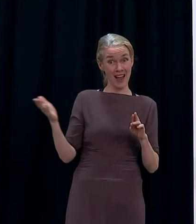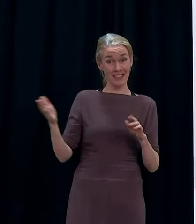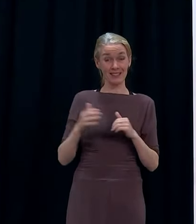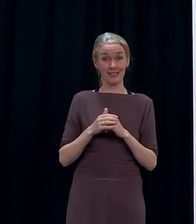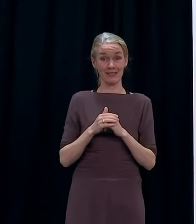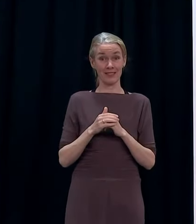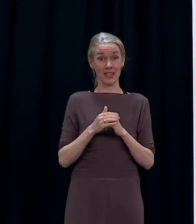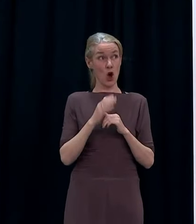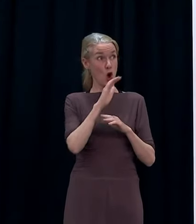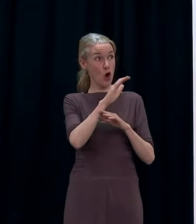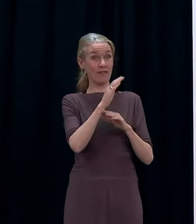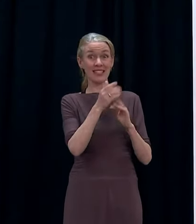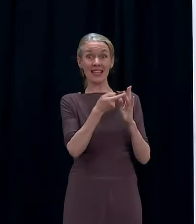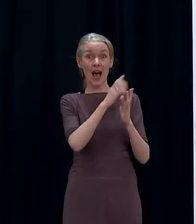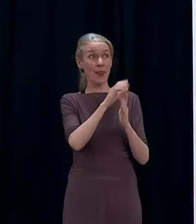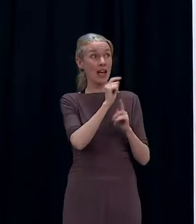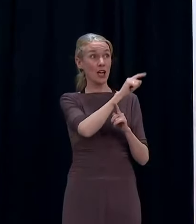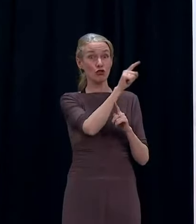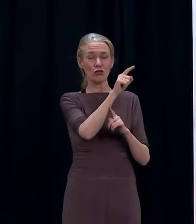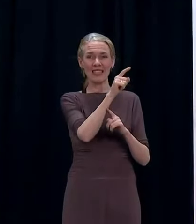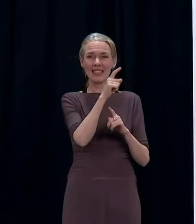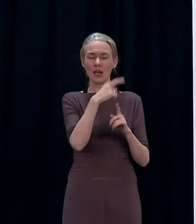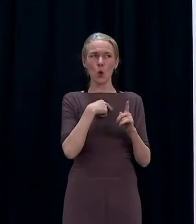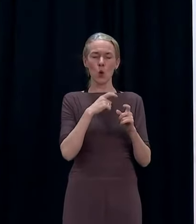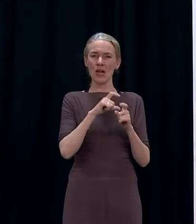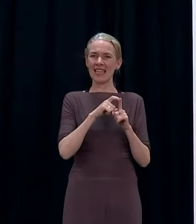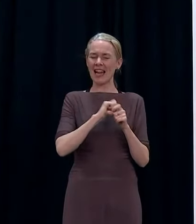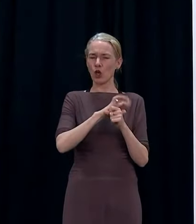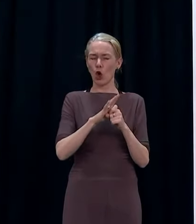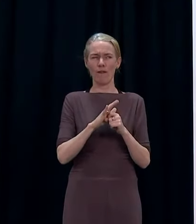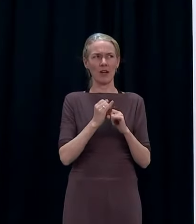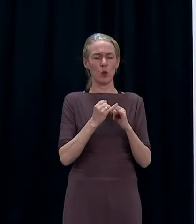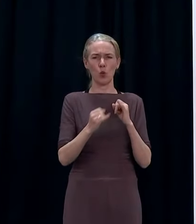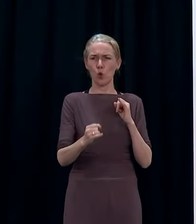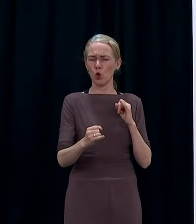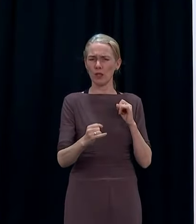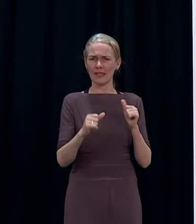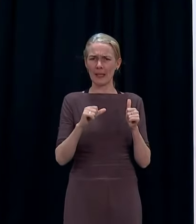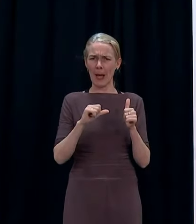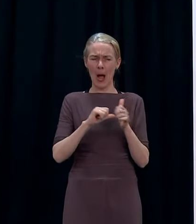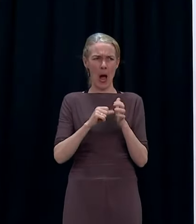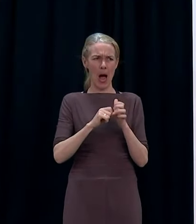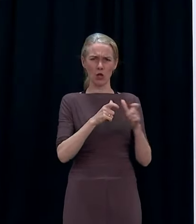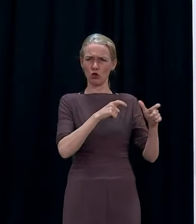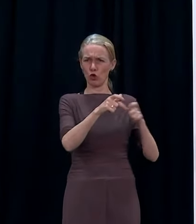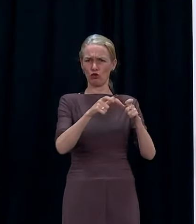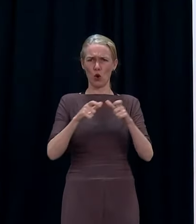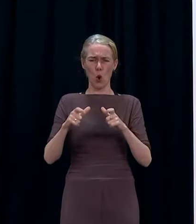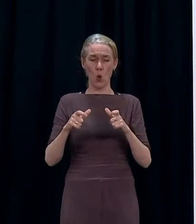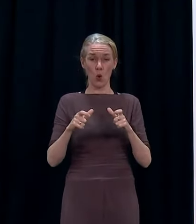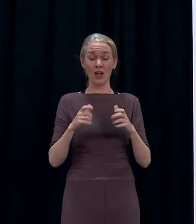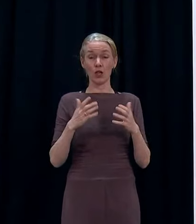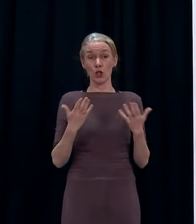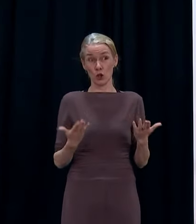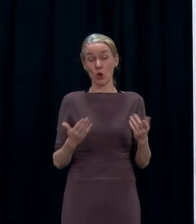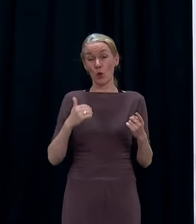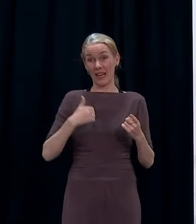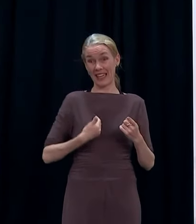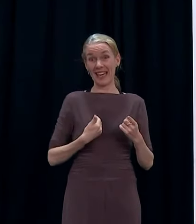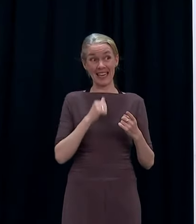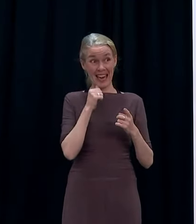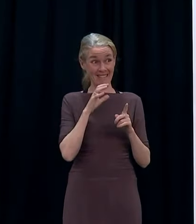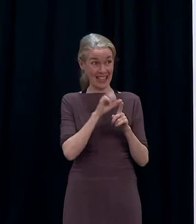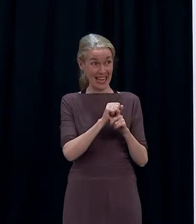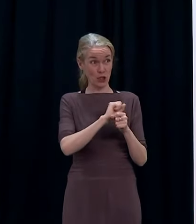other country has found, it's very tricky virus to keep out, and it's really what you do when you do find it, and that's why we're in alert level 4.